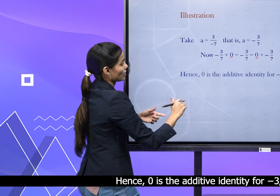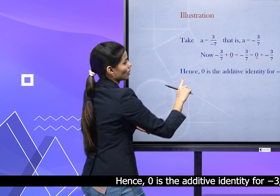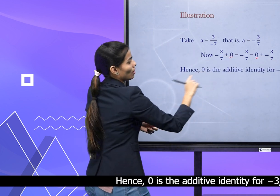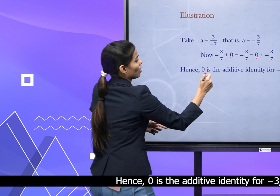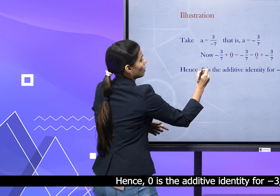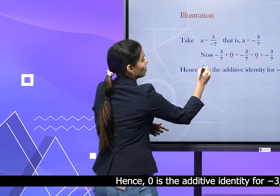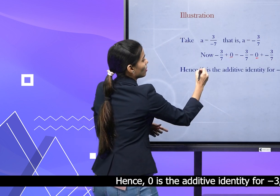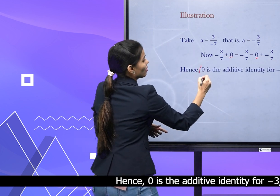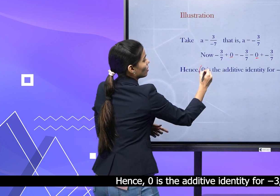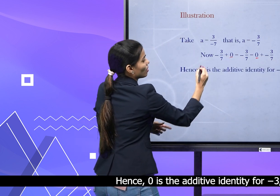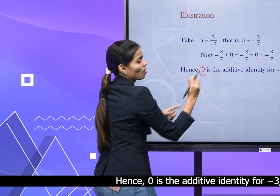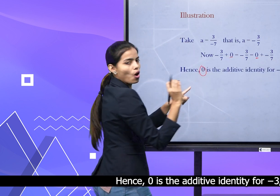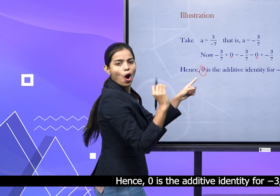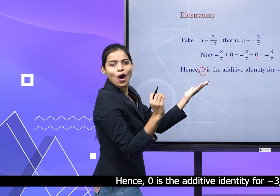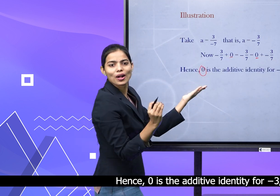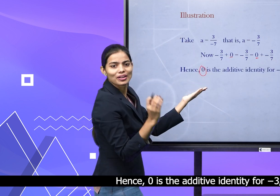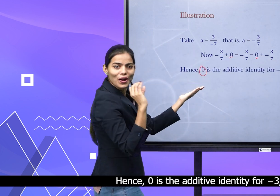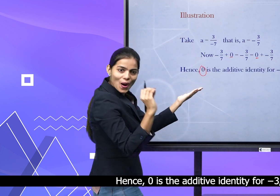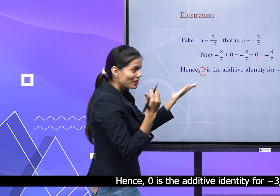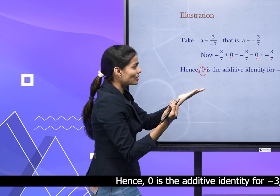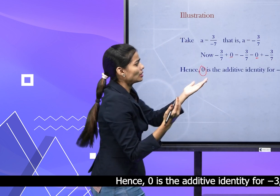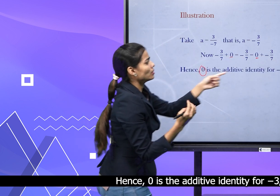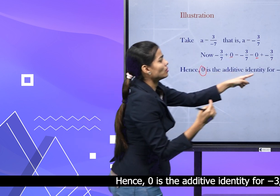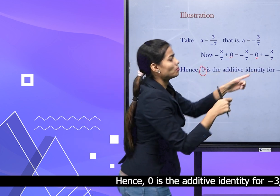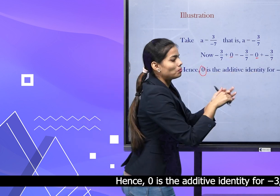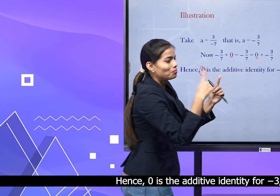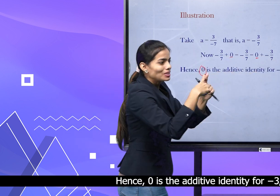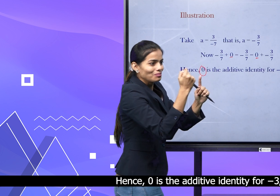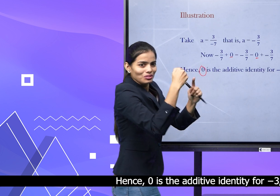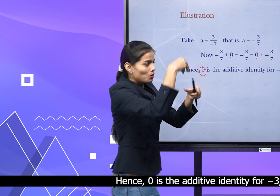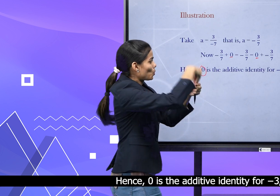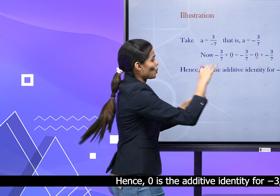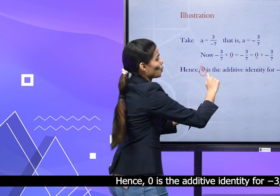Hence, 0 is the additive identity for minus 3 by 7.